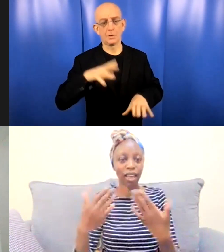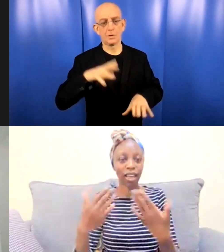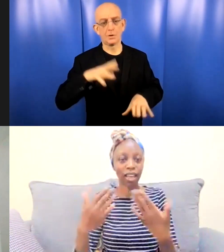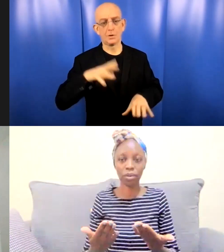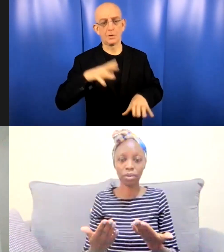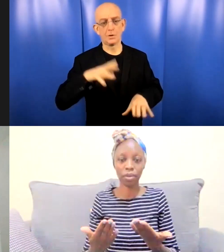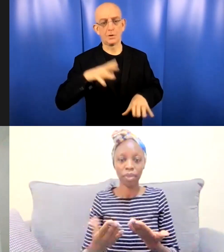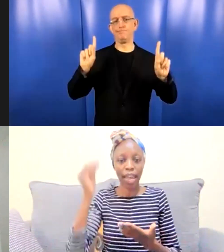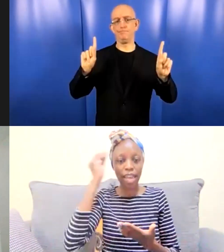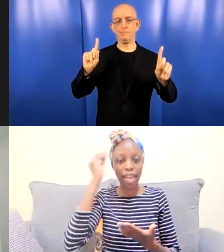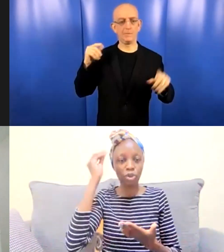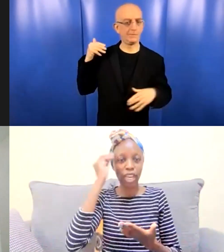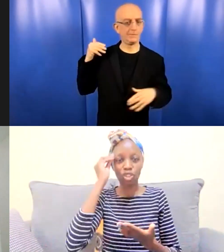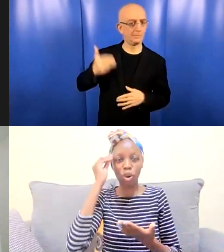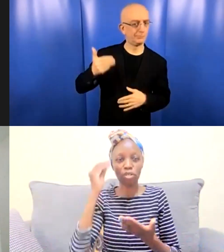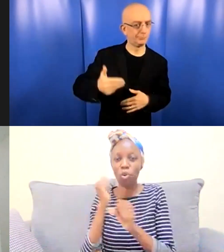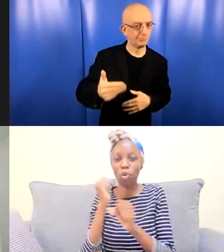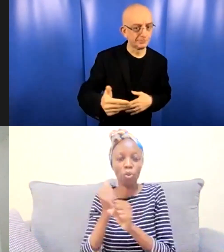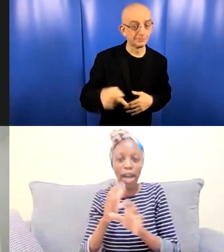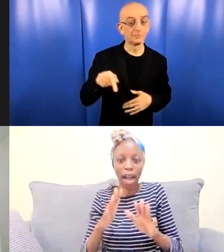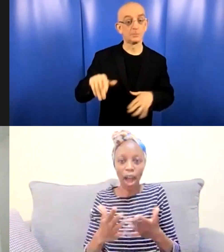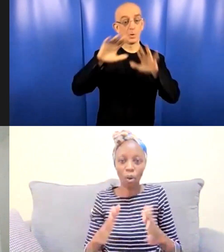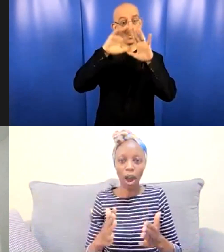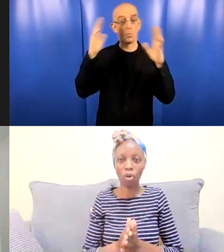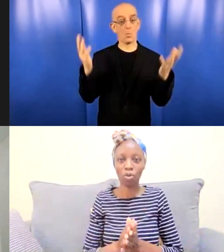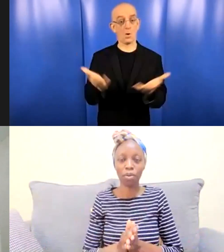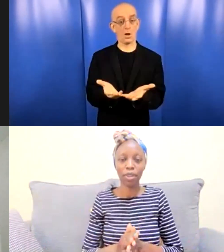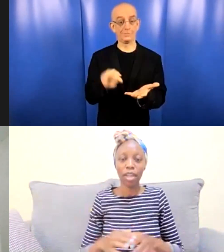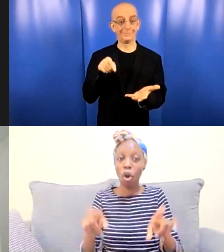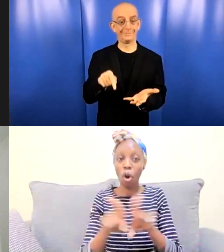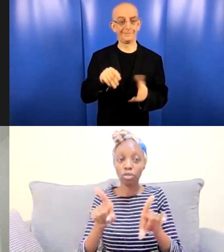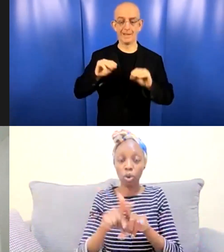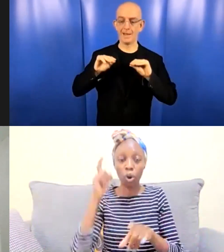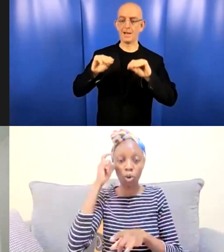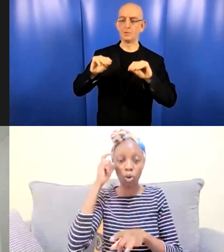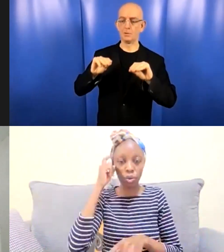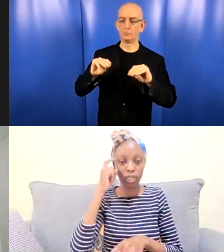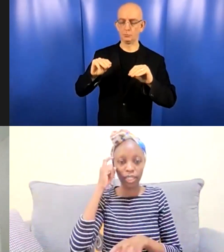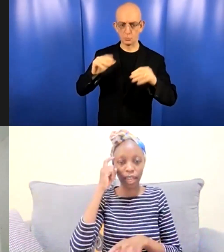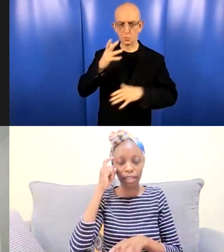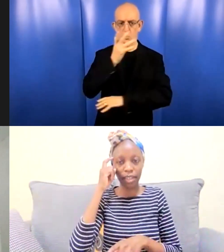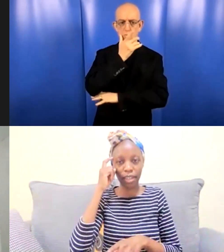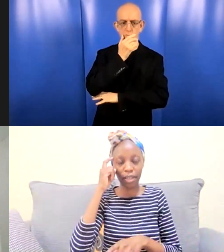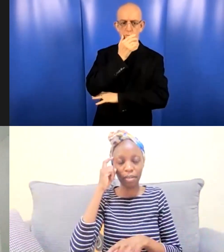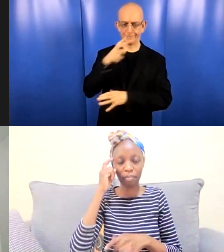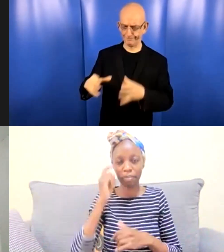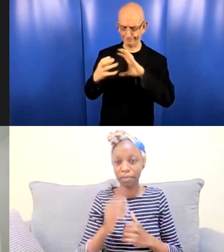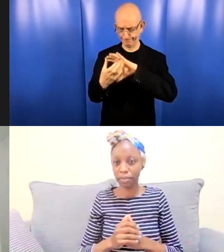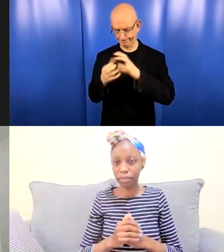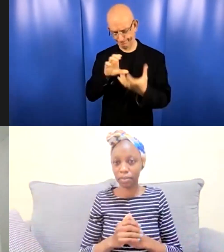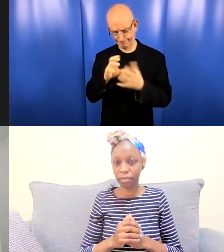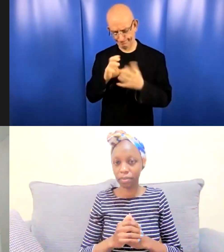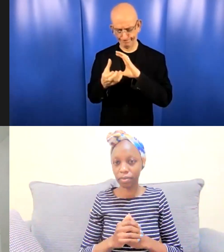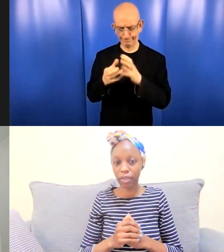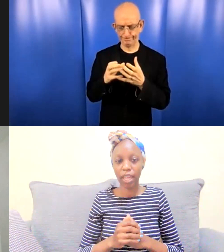works. Also, in considering that every child does deserve equal